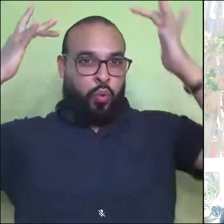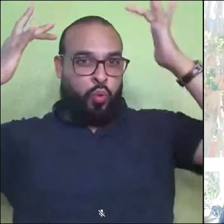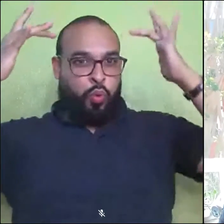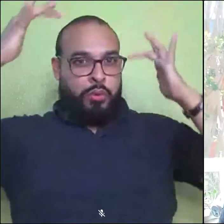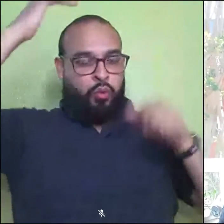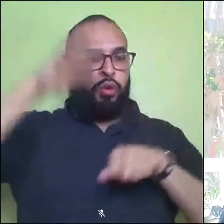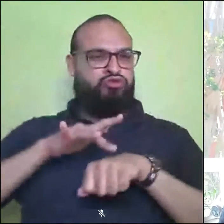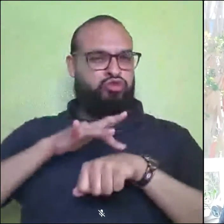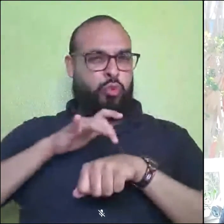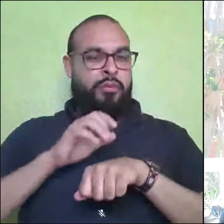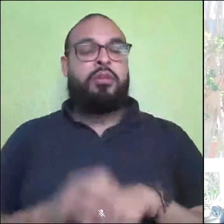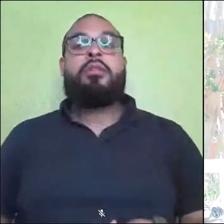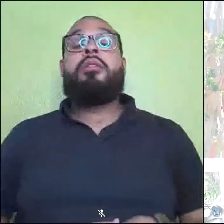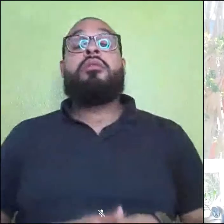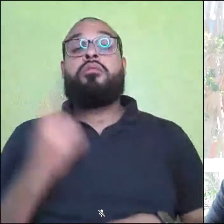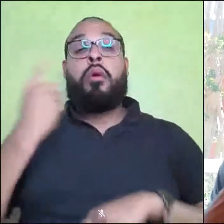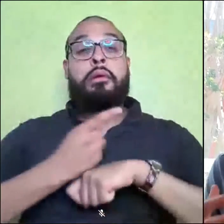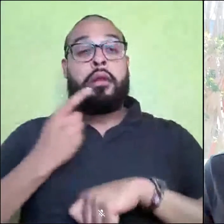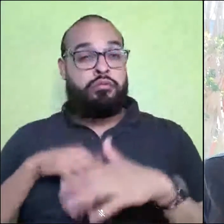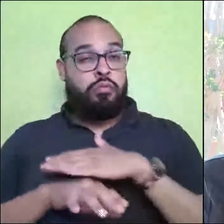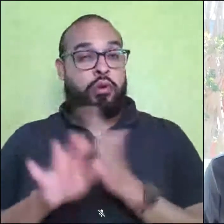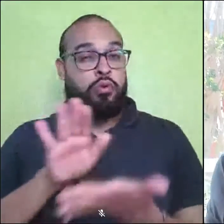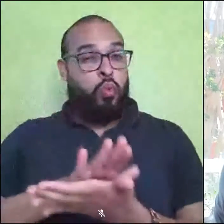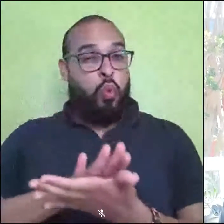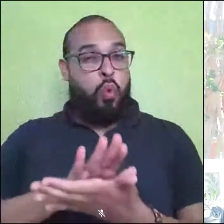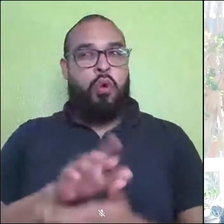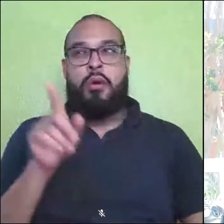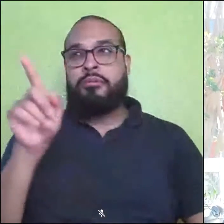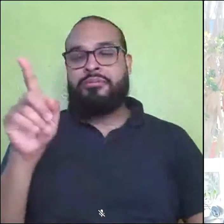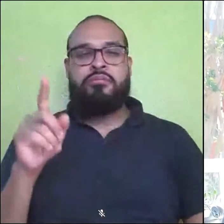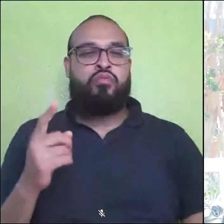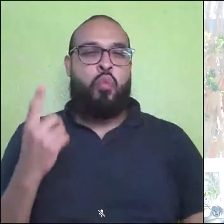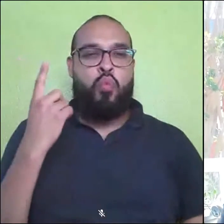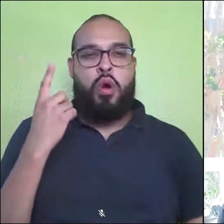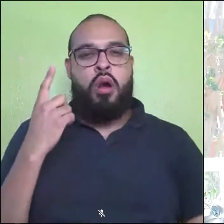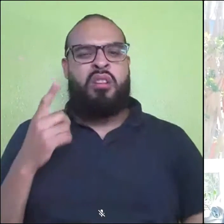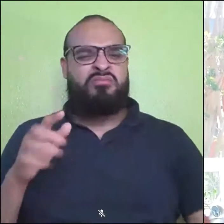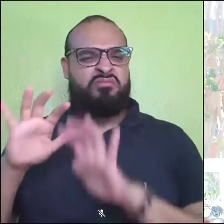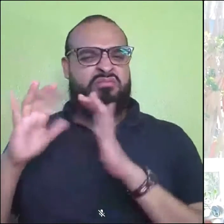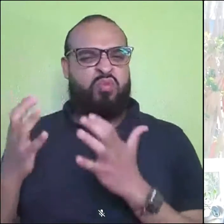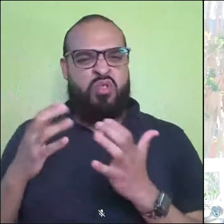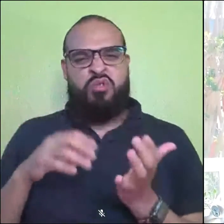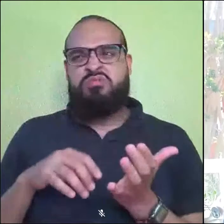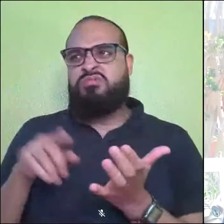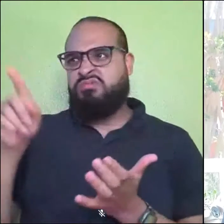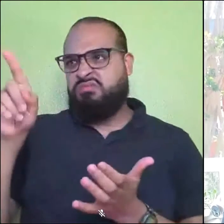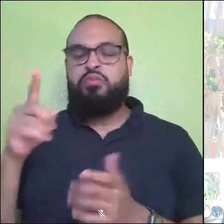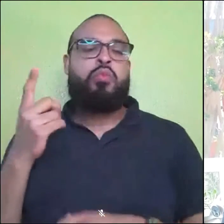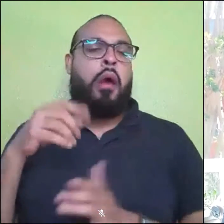school, one of the kids that I wanted to be so a part of, to be accepted by